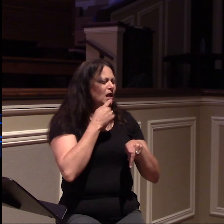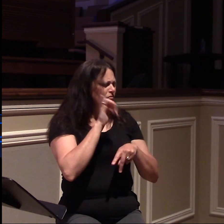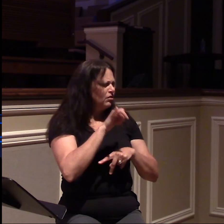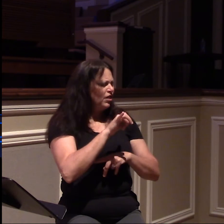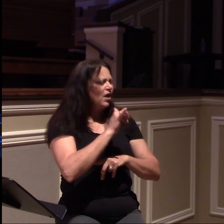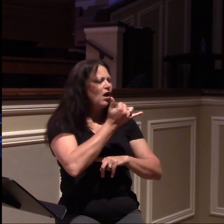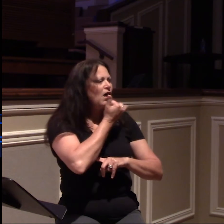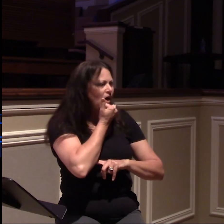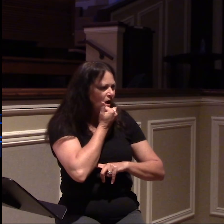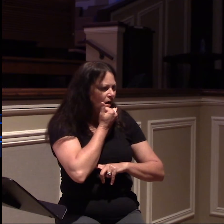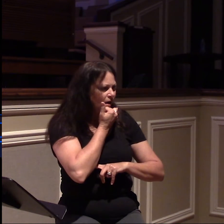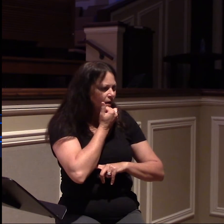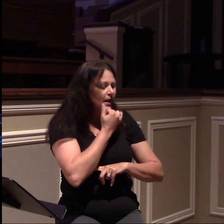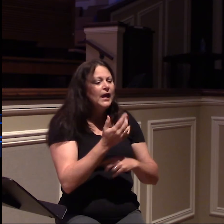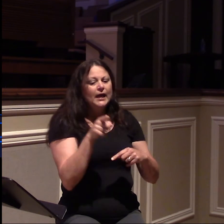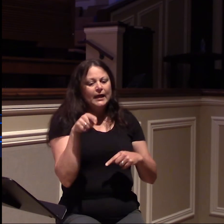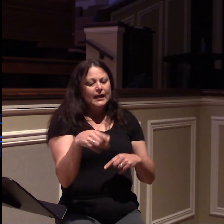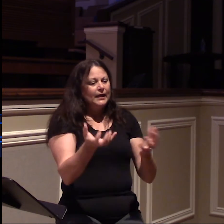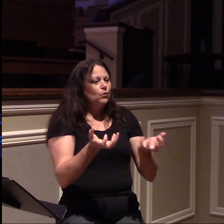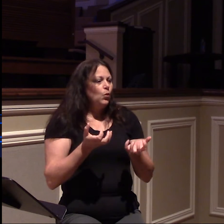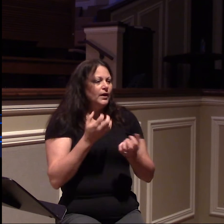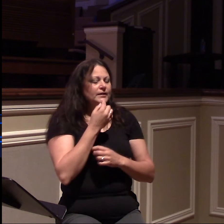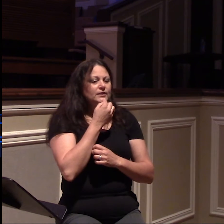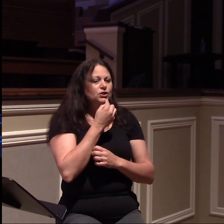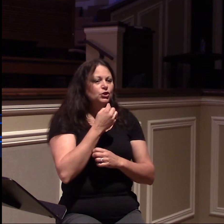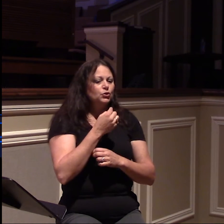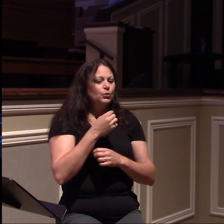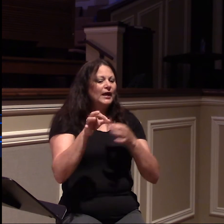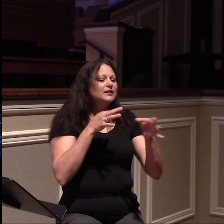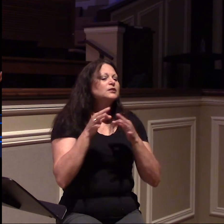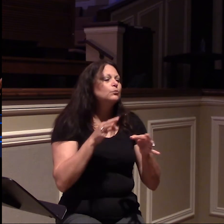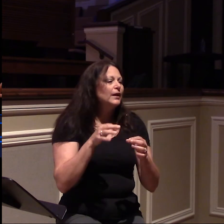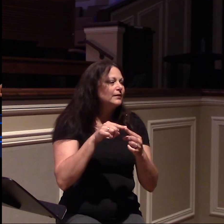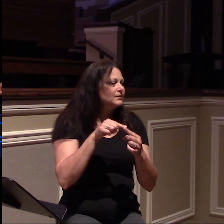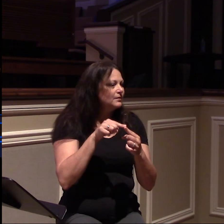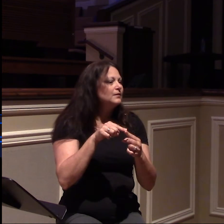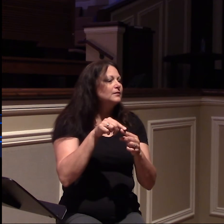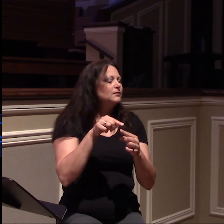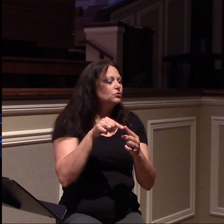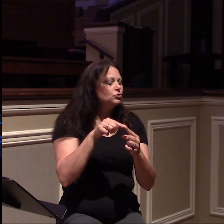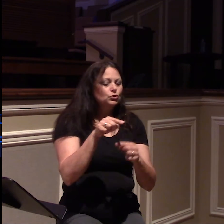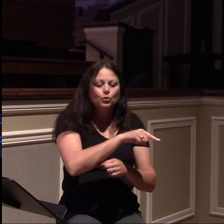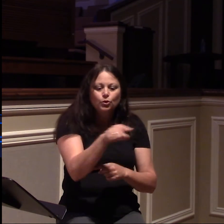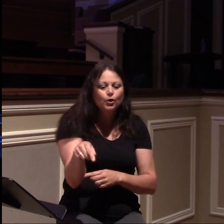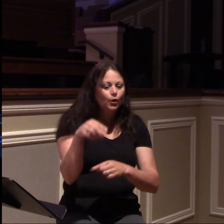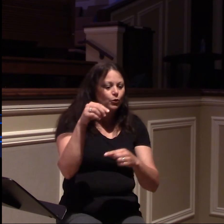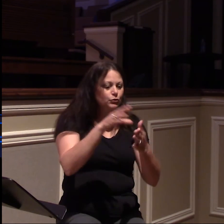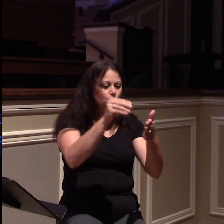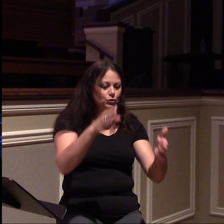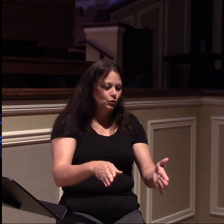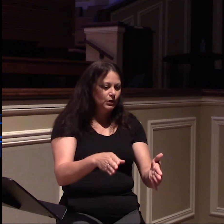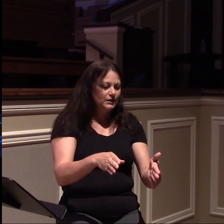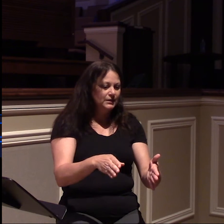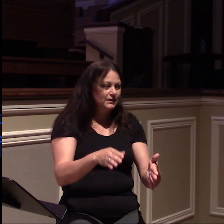He wanted to make sure that these medical students, these people who will be practicing medicine in California, can rightly know that men can